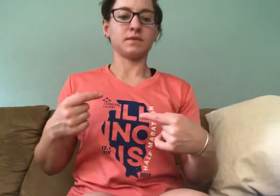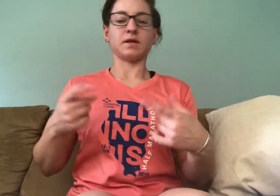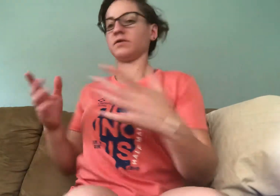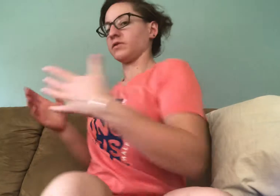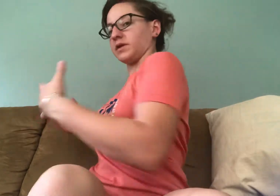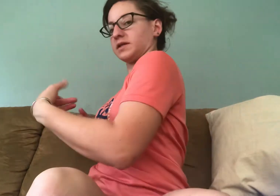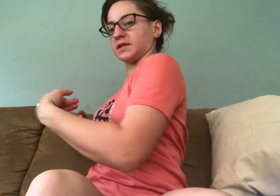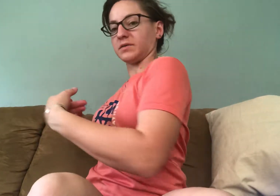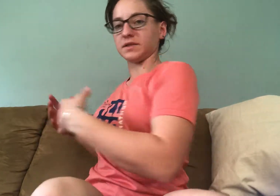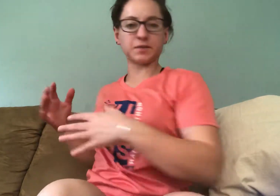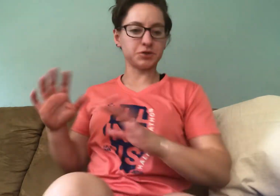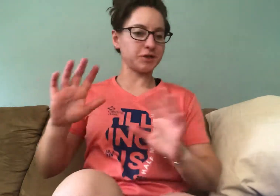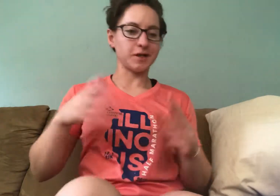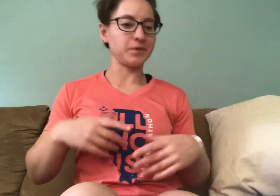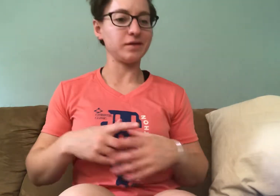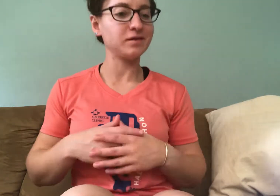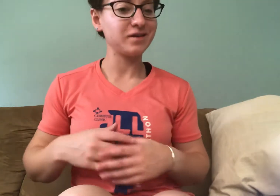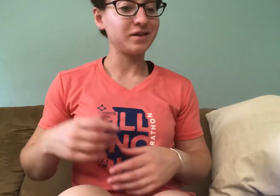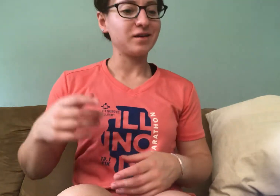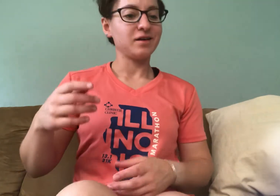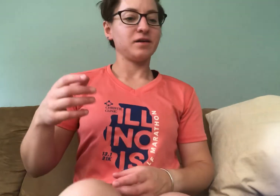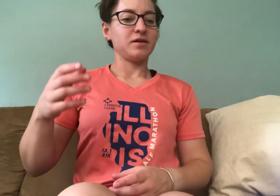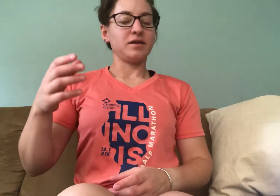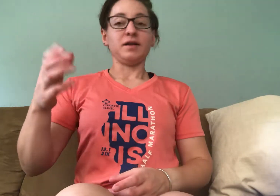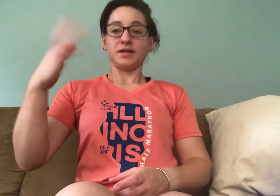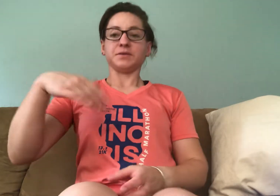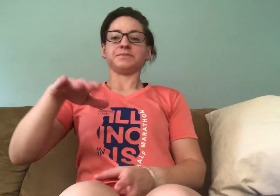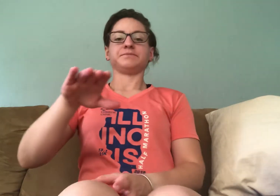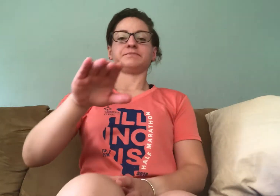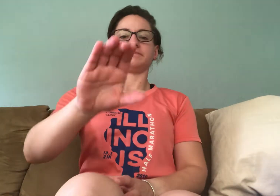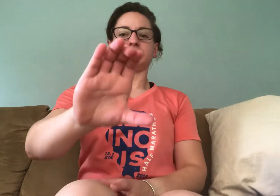I don't know if going to sideways helps you or not, but next one.